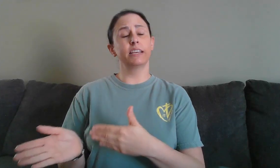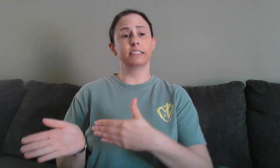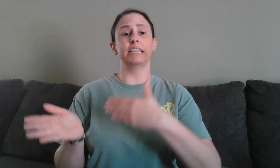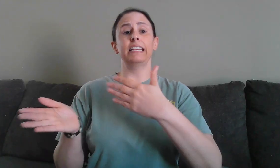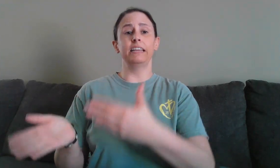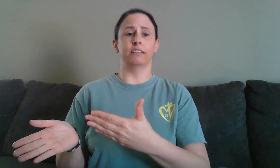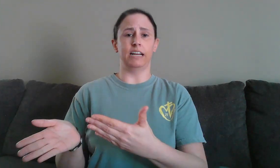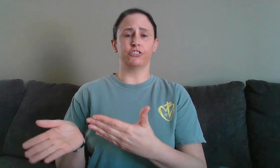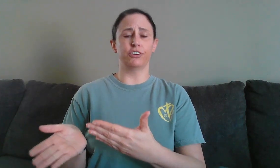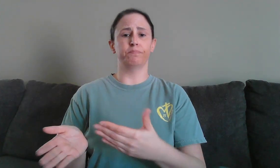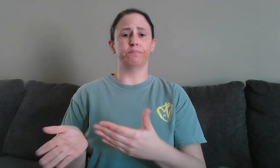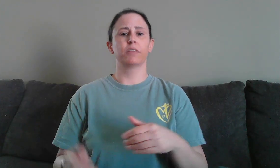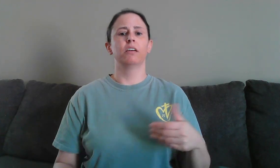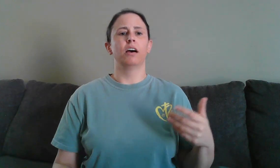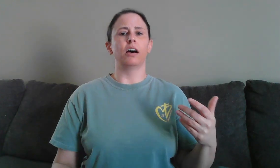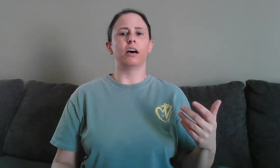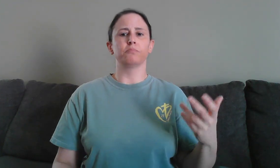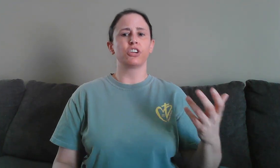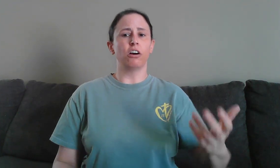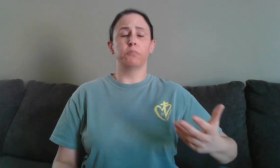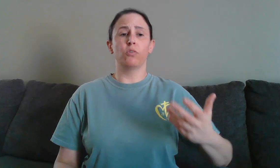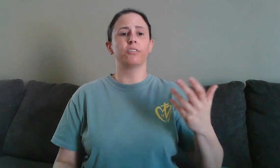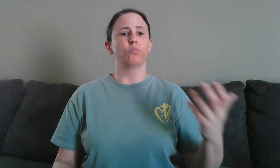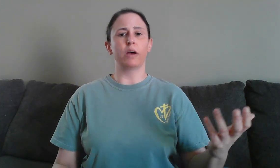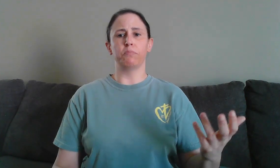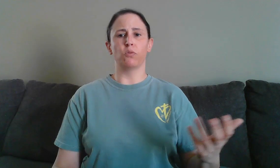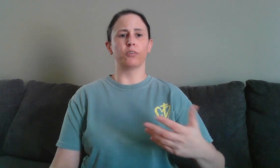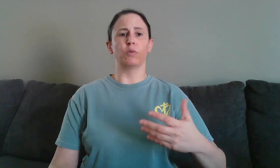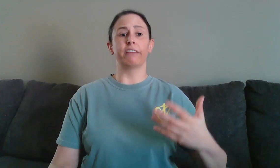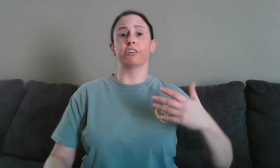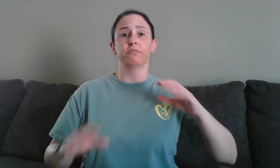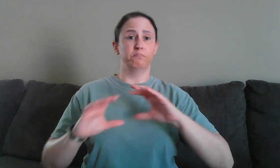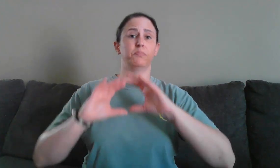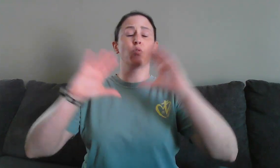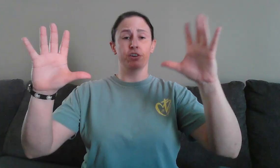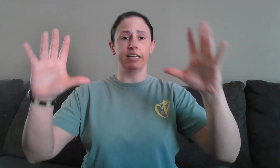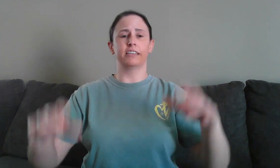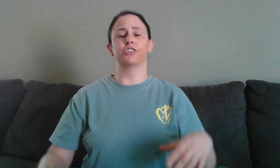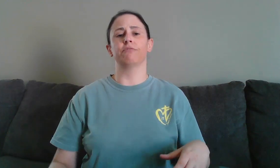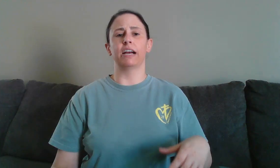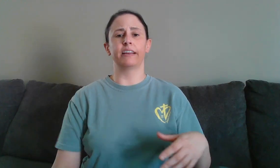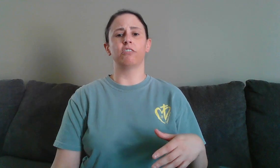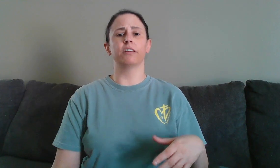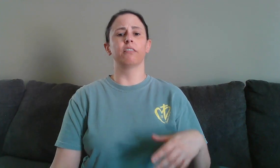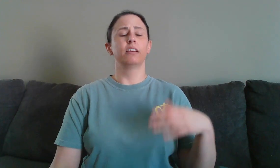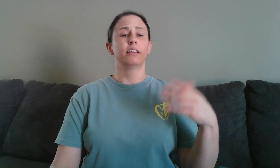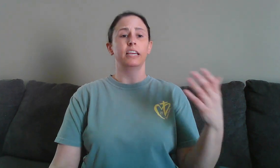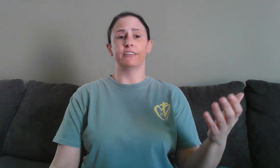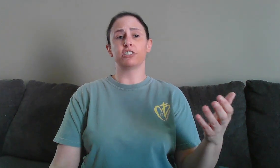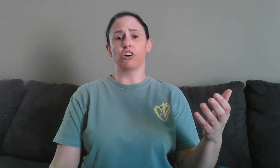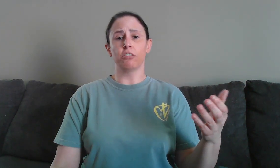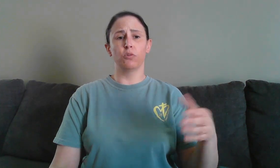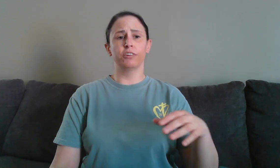things in a classroom. Chalkboard, whiteboard, whatever board it is you're writing on. If it's a chalkboard, you